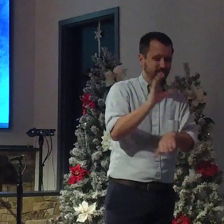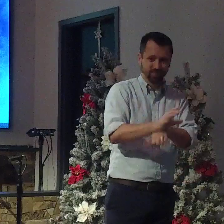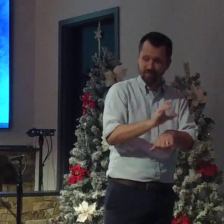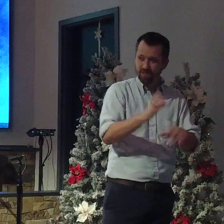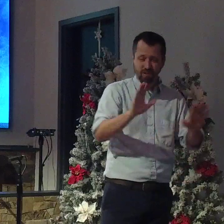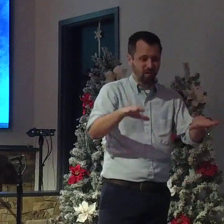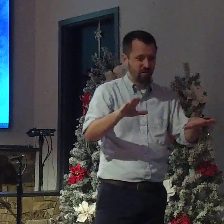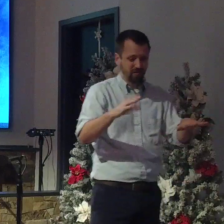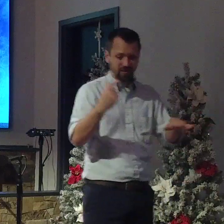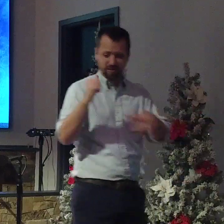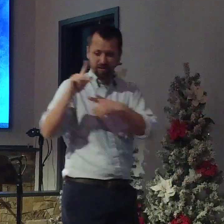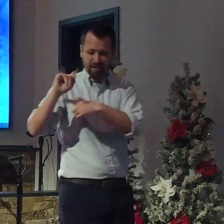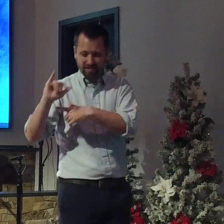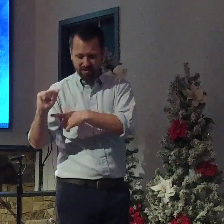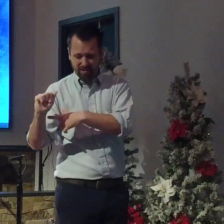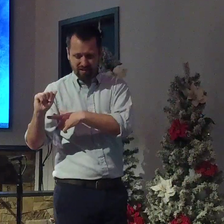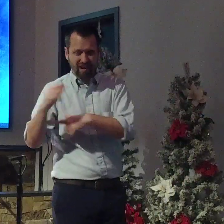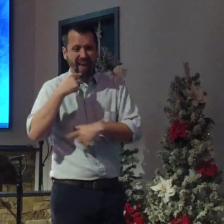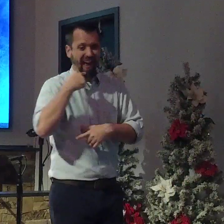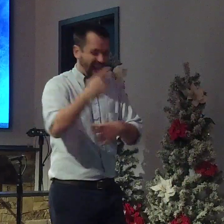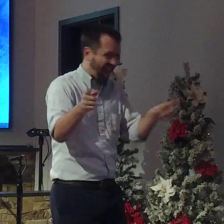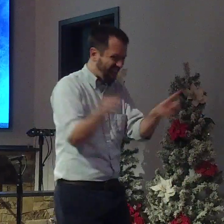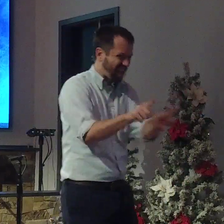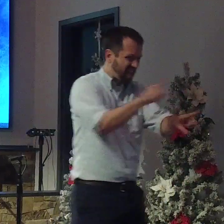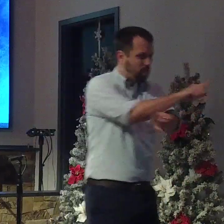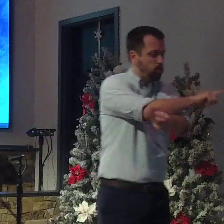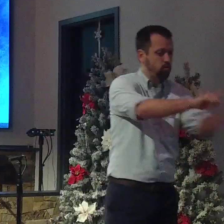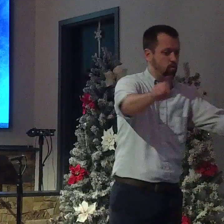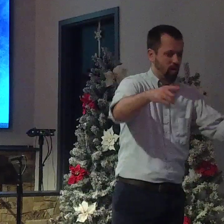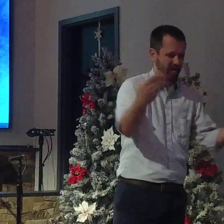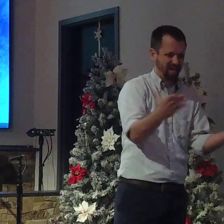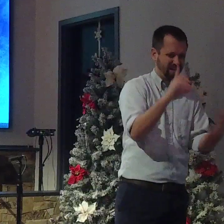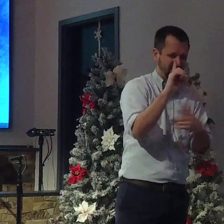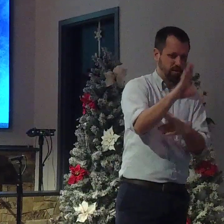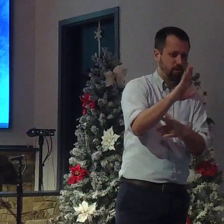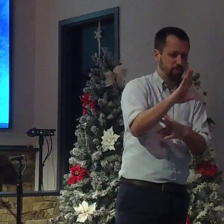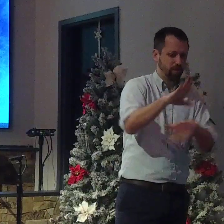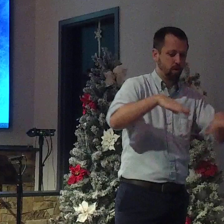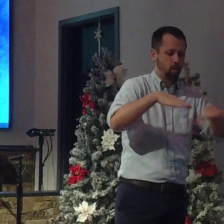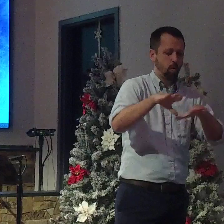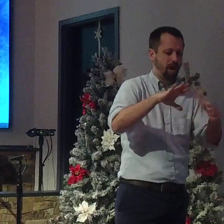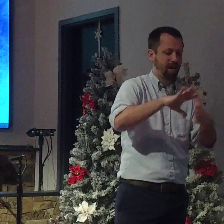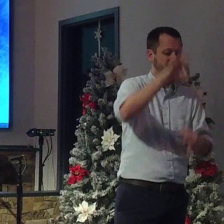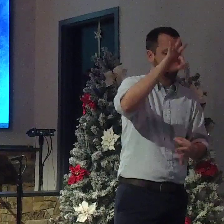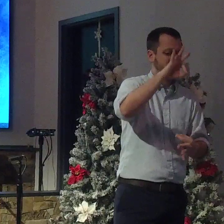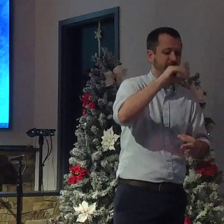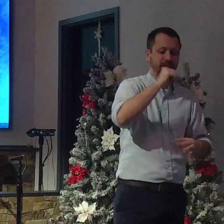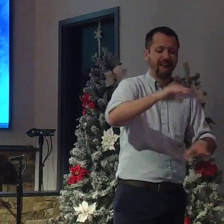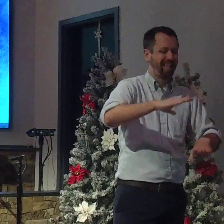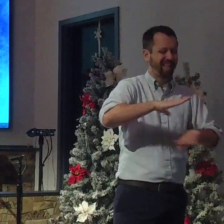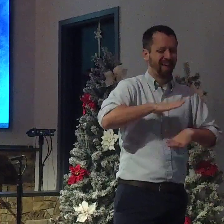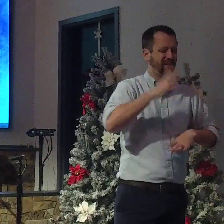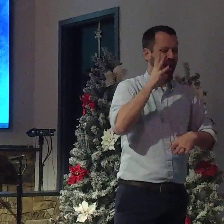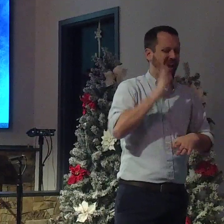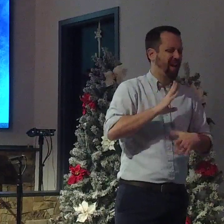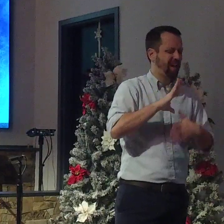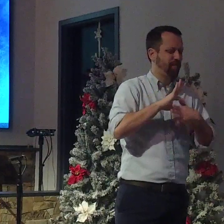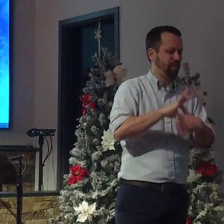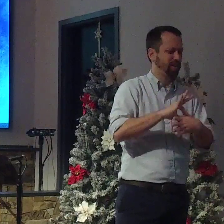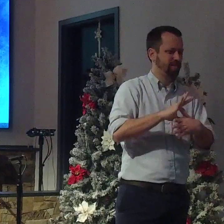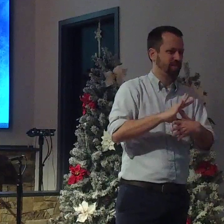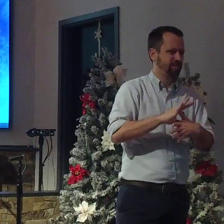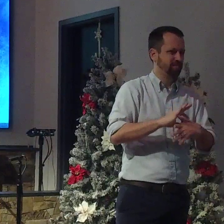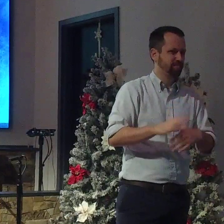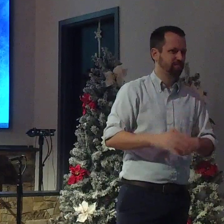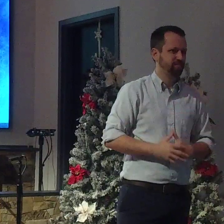the flesh stir up and in your life, and you start falling victim to temptation, and whatever that temptation is in your